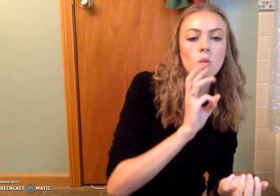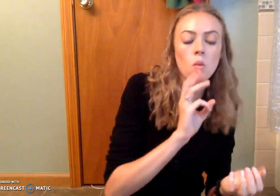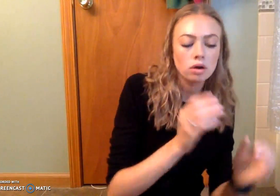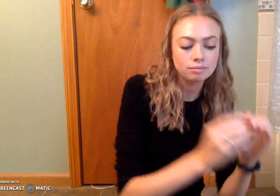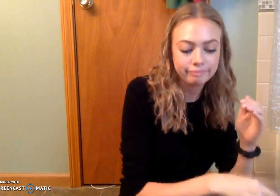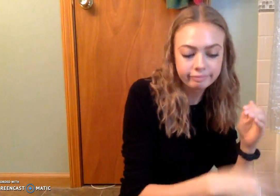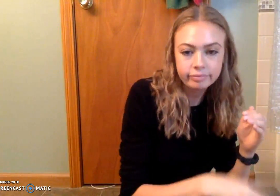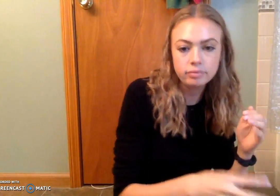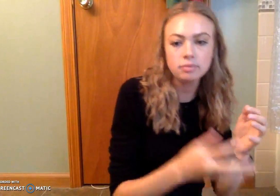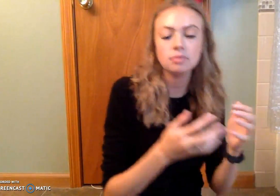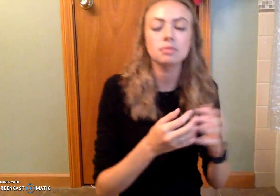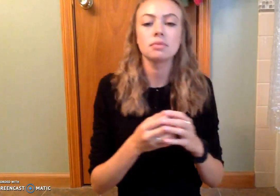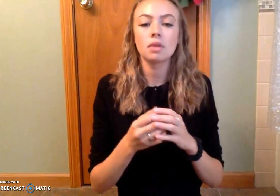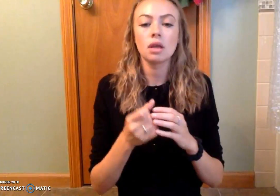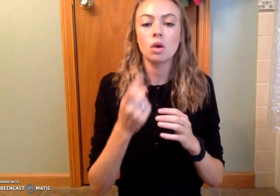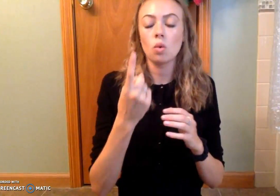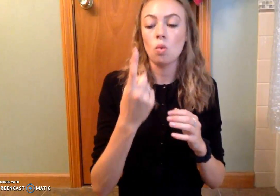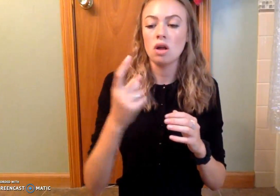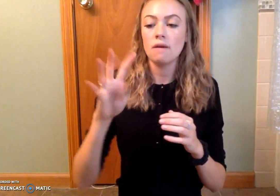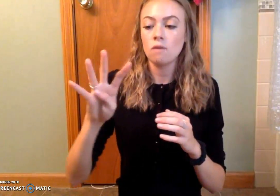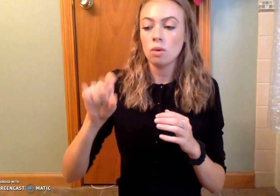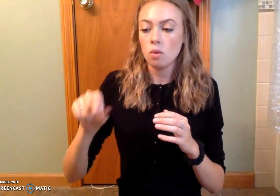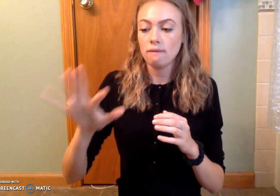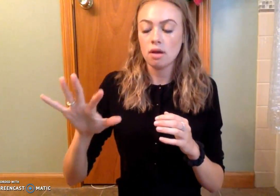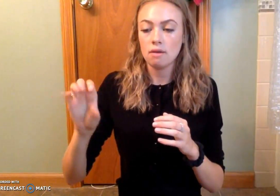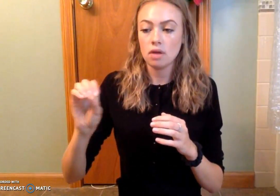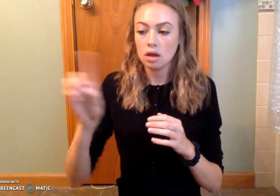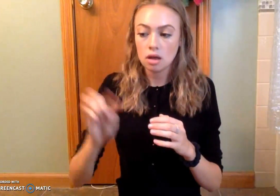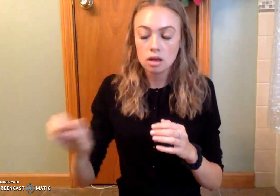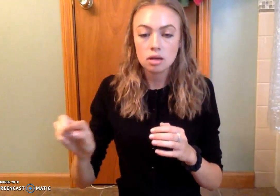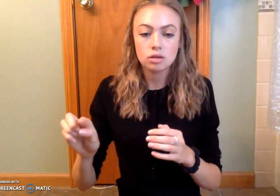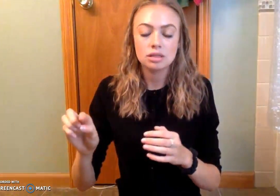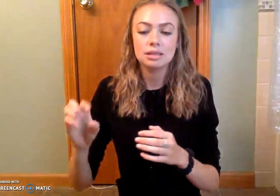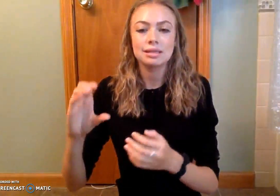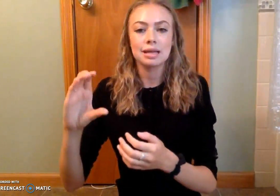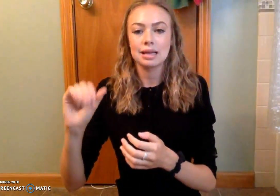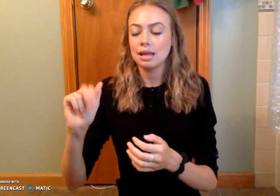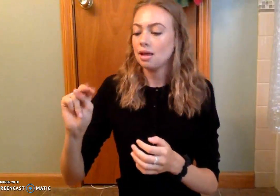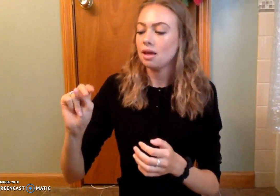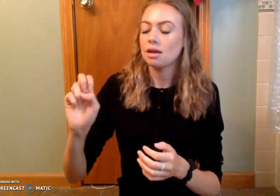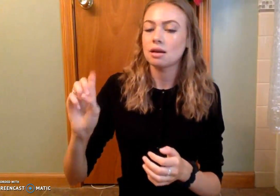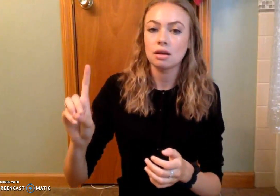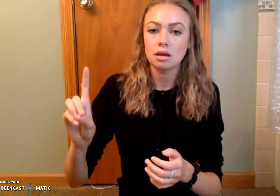ounces of canned mushrooms. Make sure you drain those off as